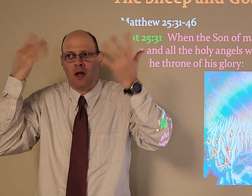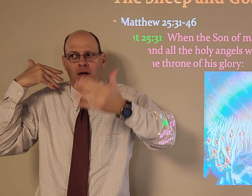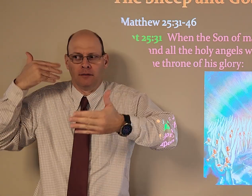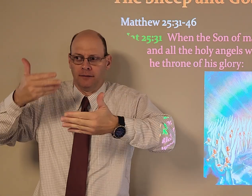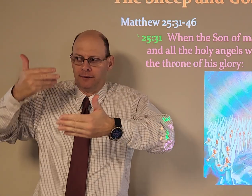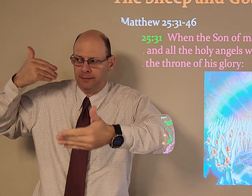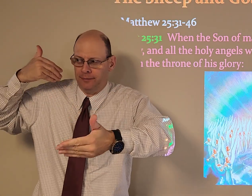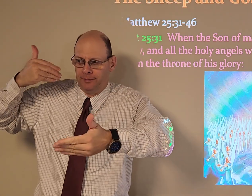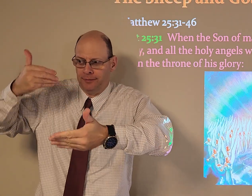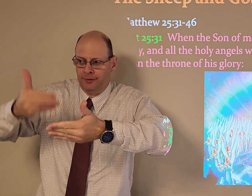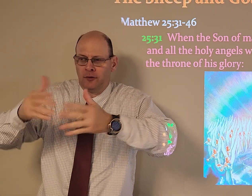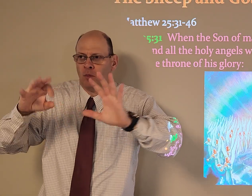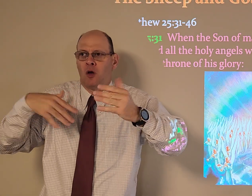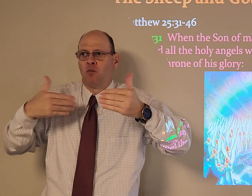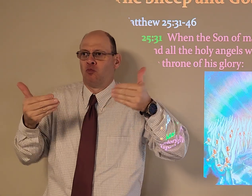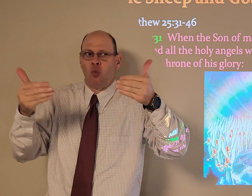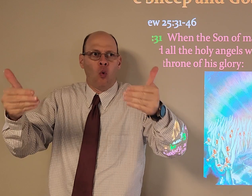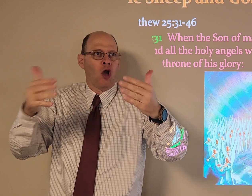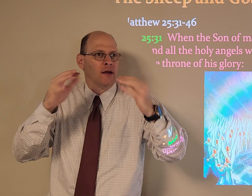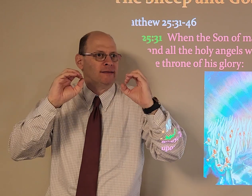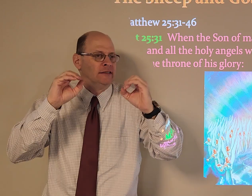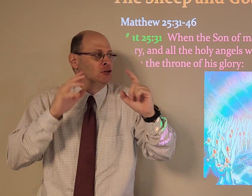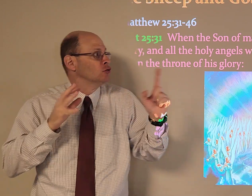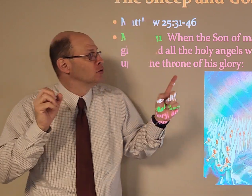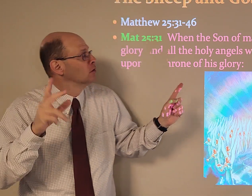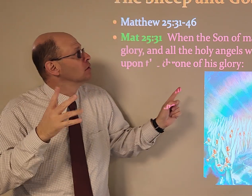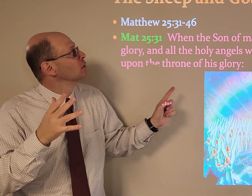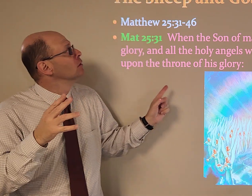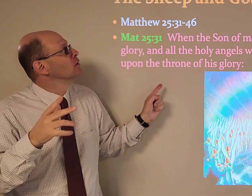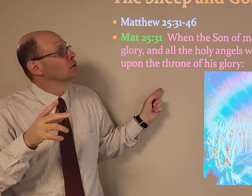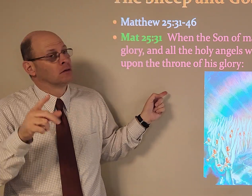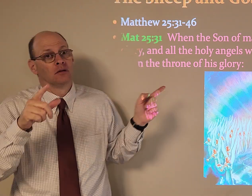left off on. It's been a while. Just gonna get started.